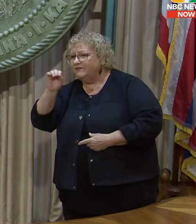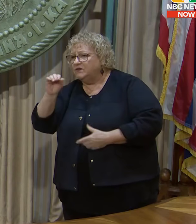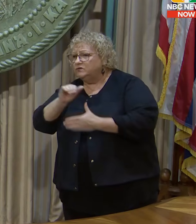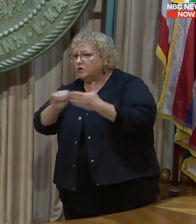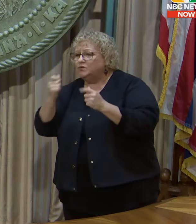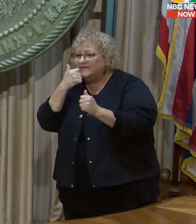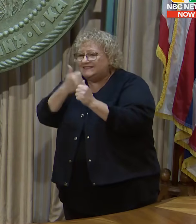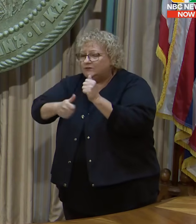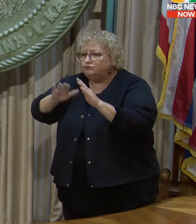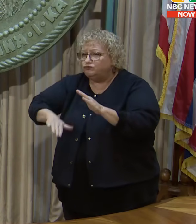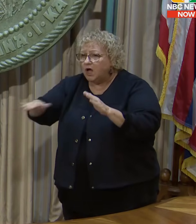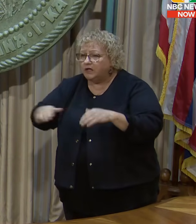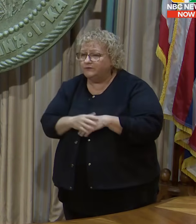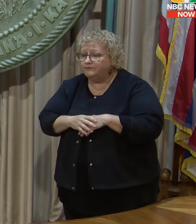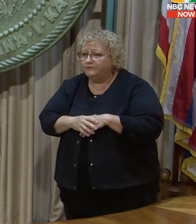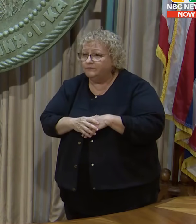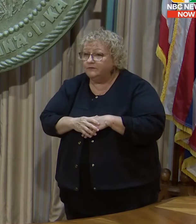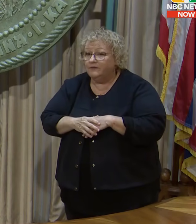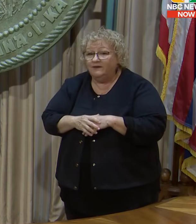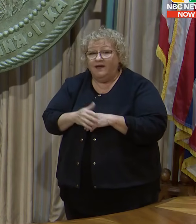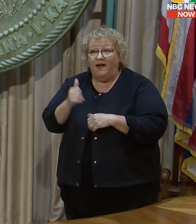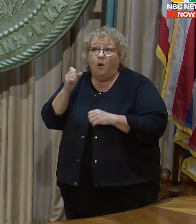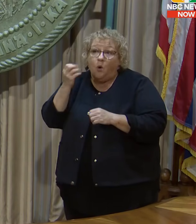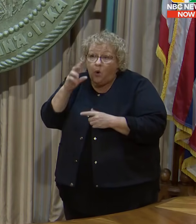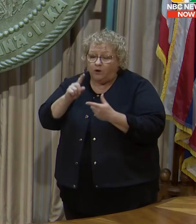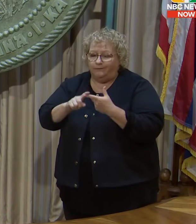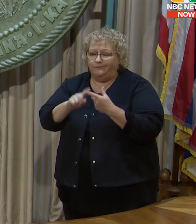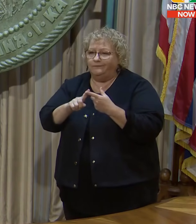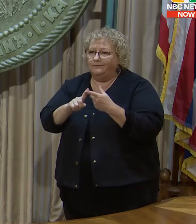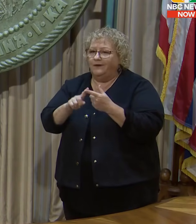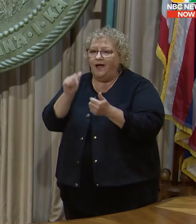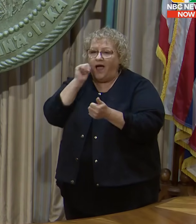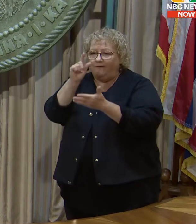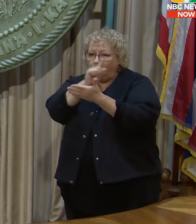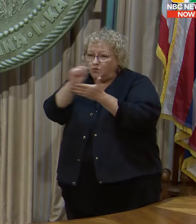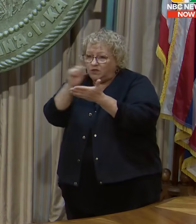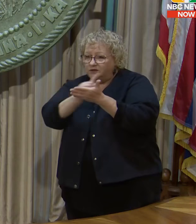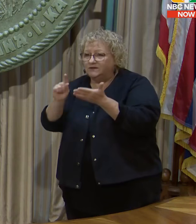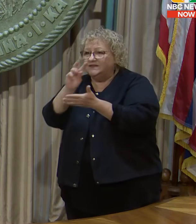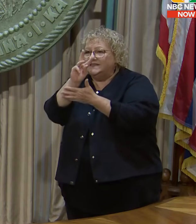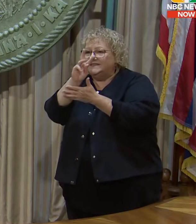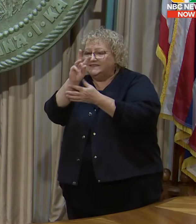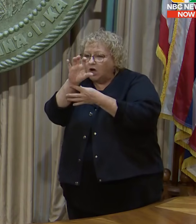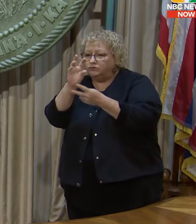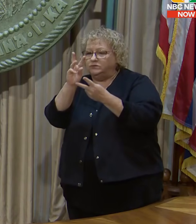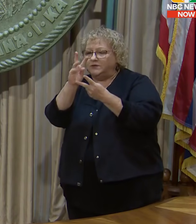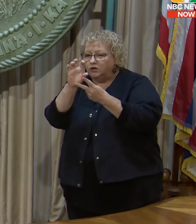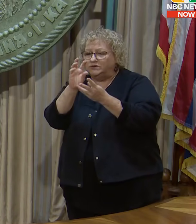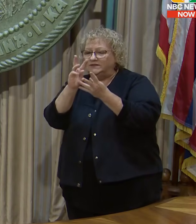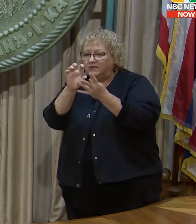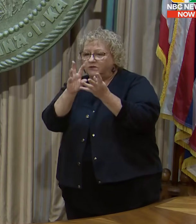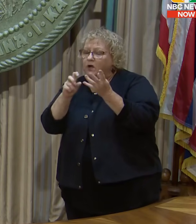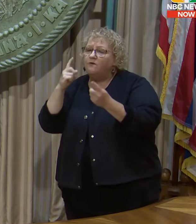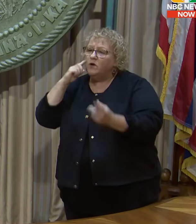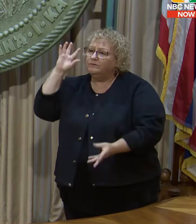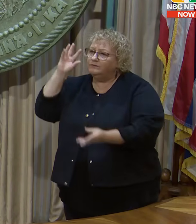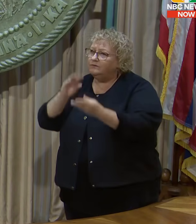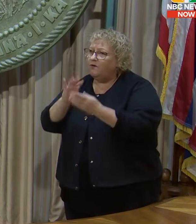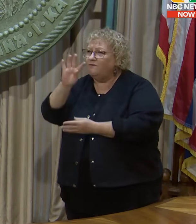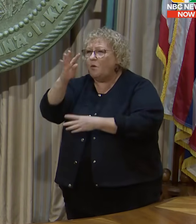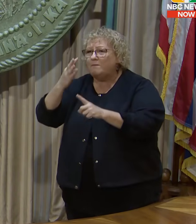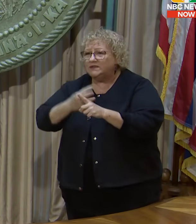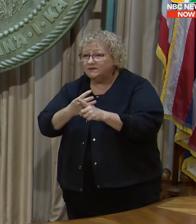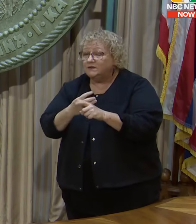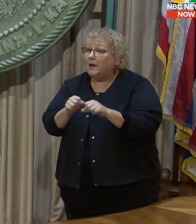benefits of up to $600 per week for up to 4 months. This is in addition to the current